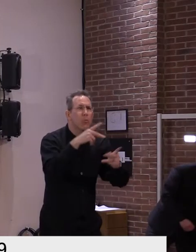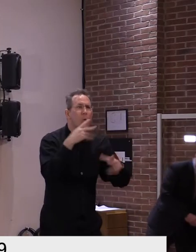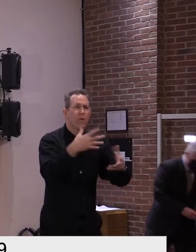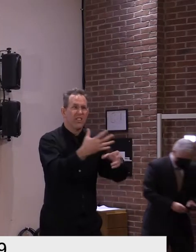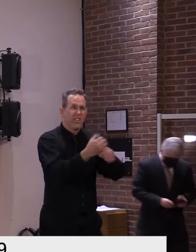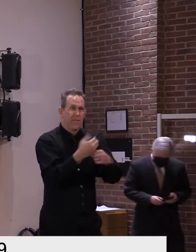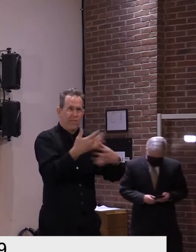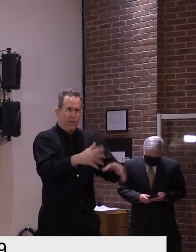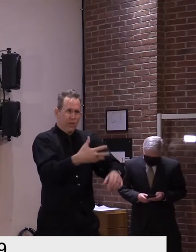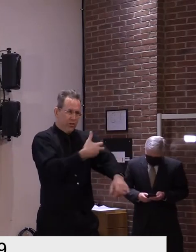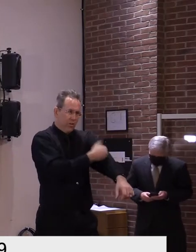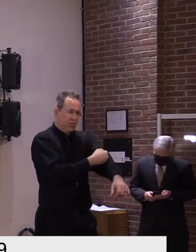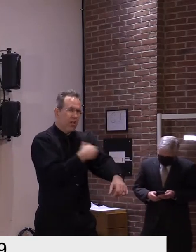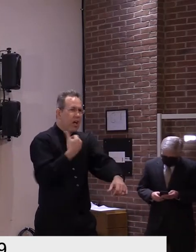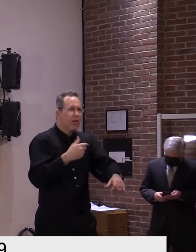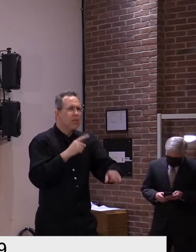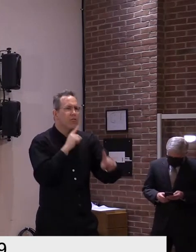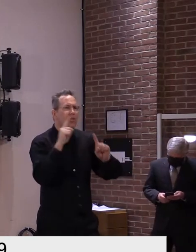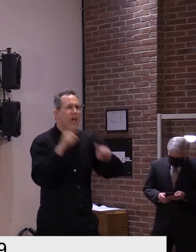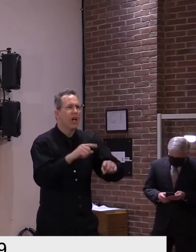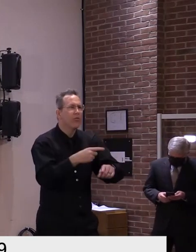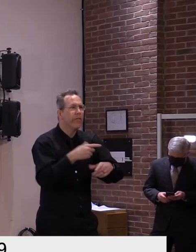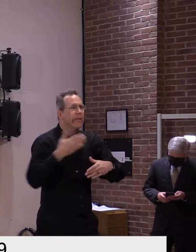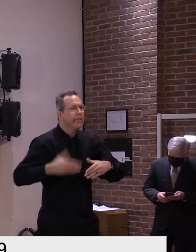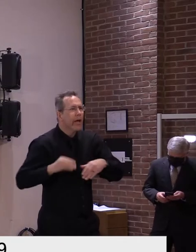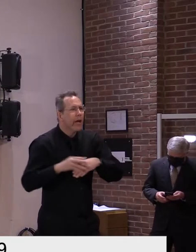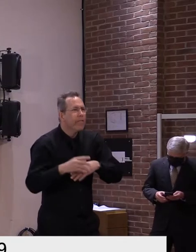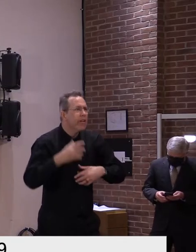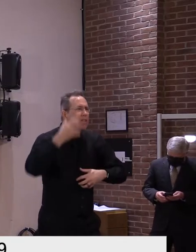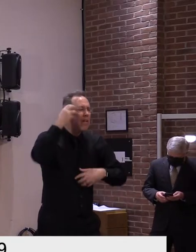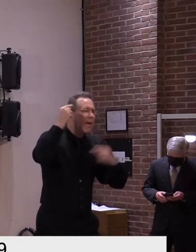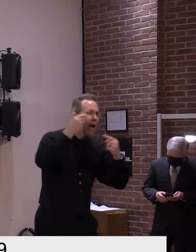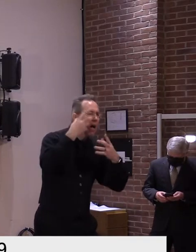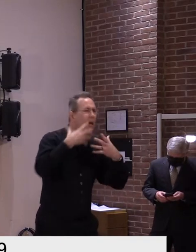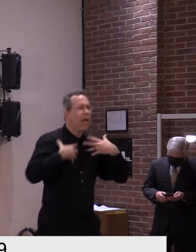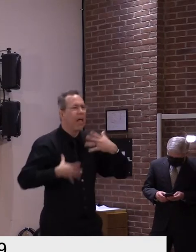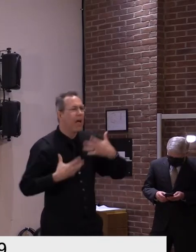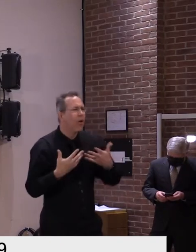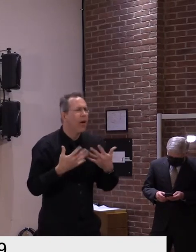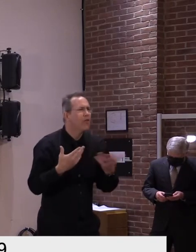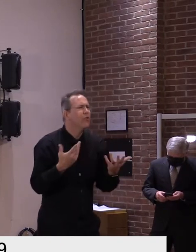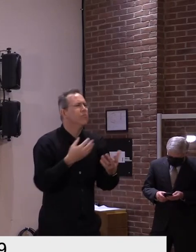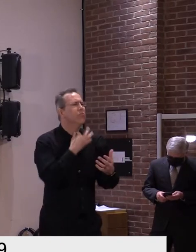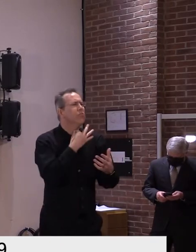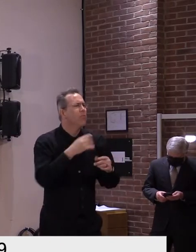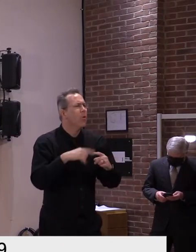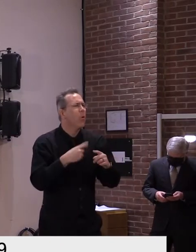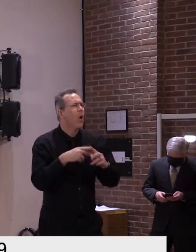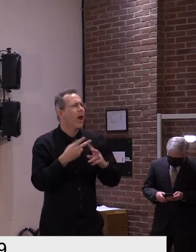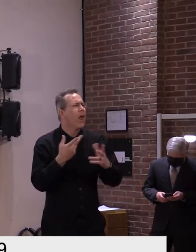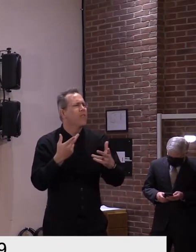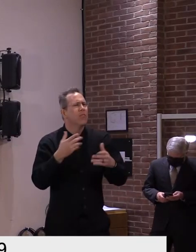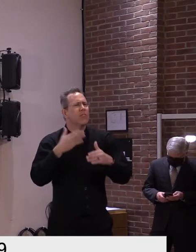qualifies as an adverse reaction and how many have we had? Yeah, so we do track the